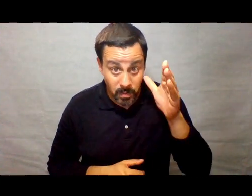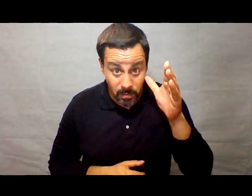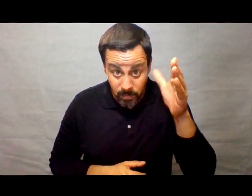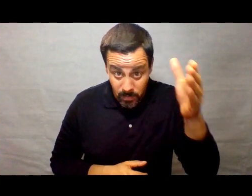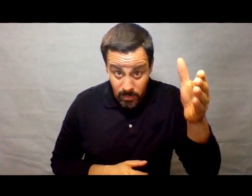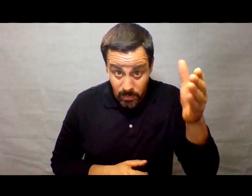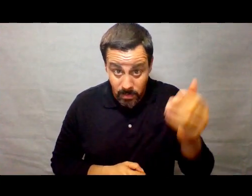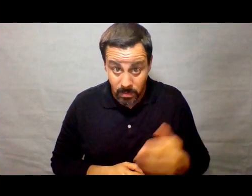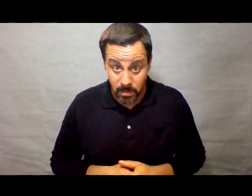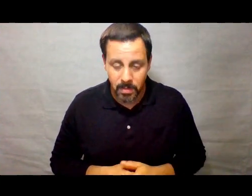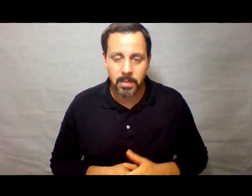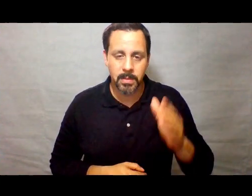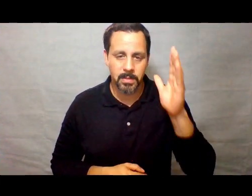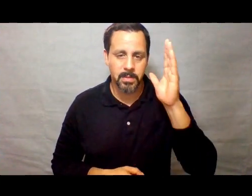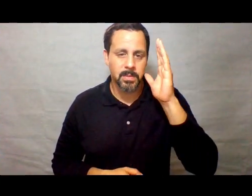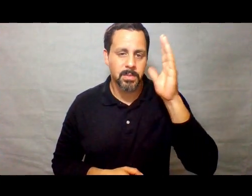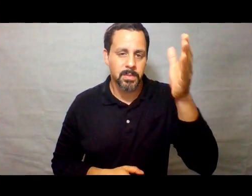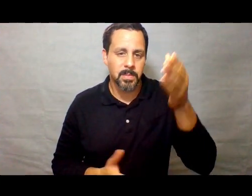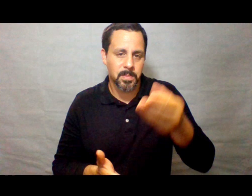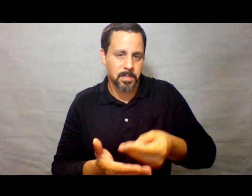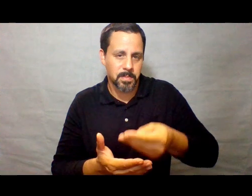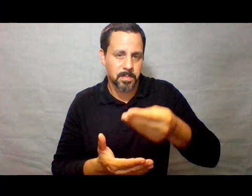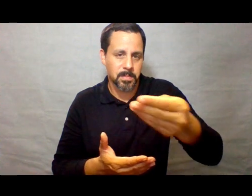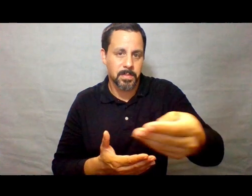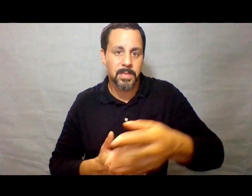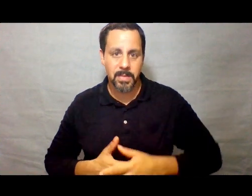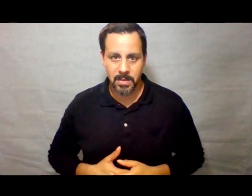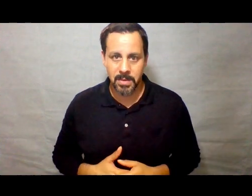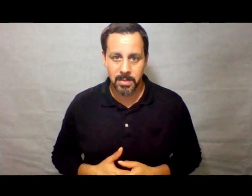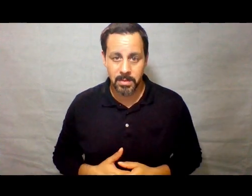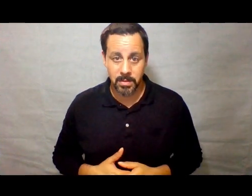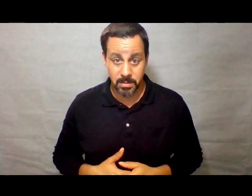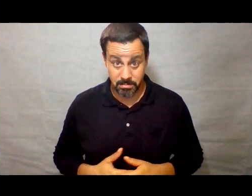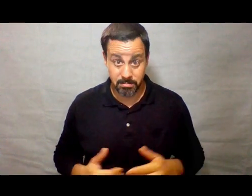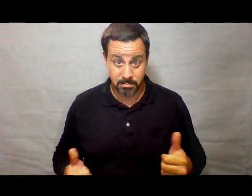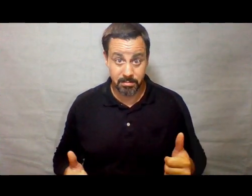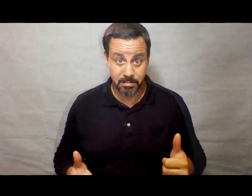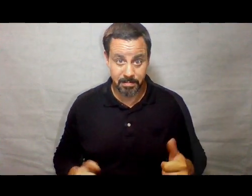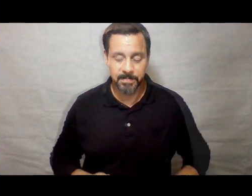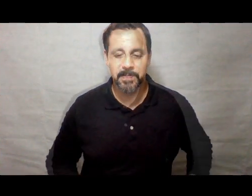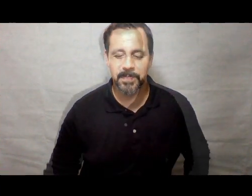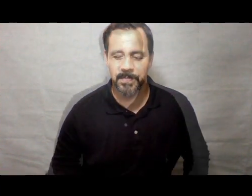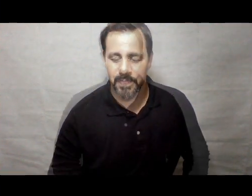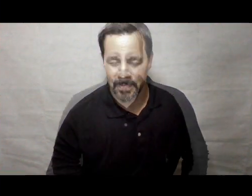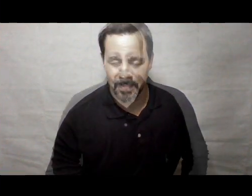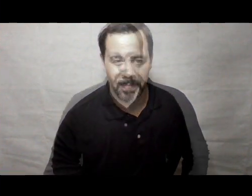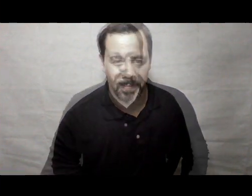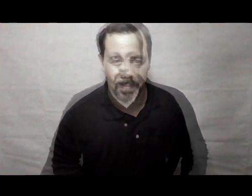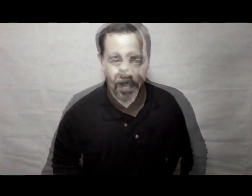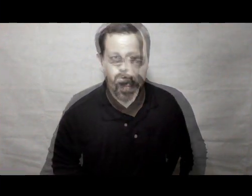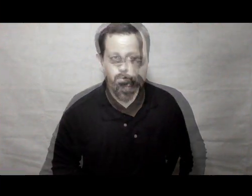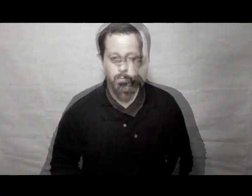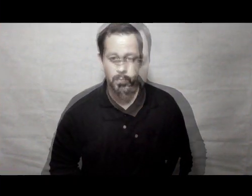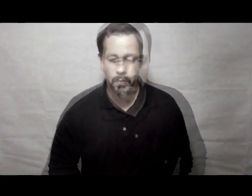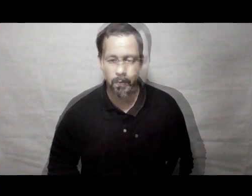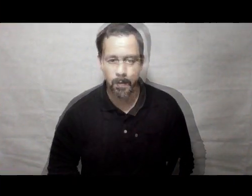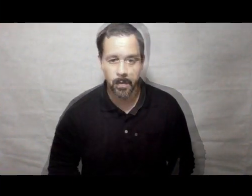by. For the future, you'll sign will by. Okay?